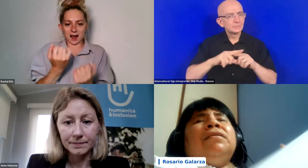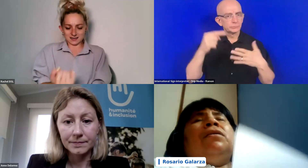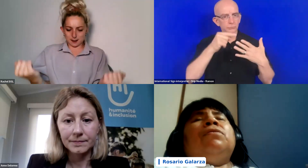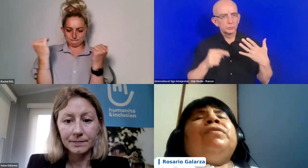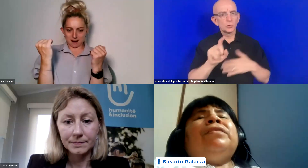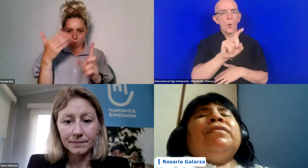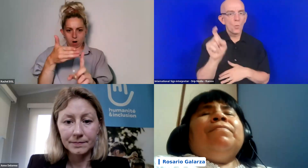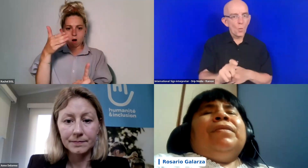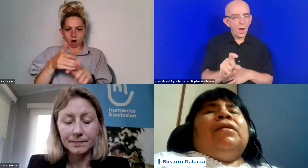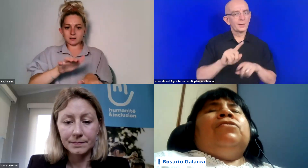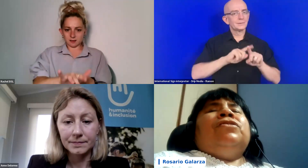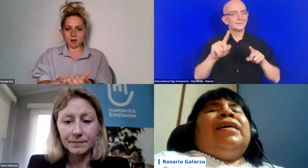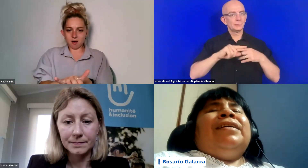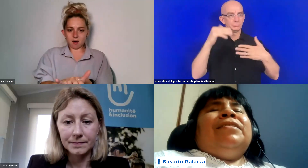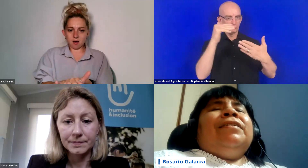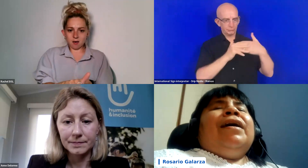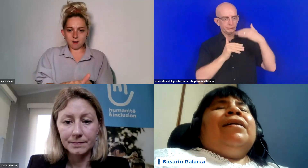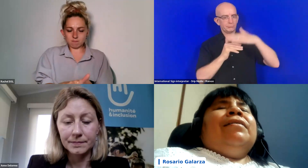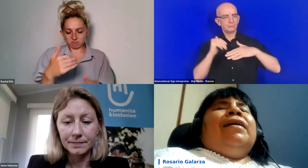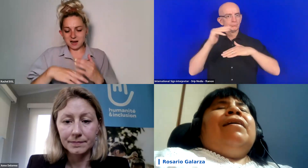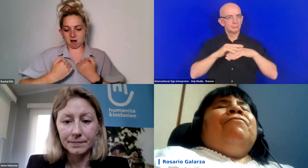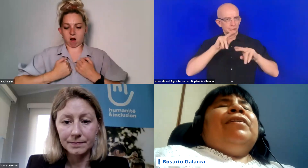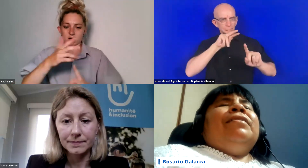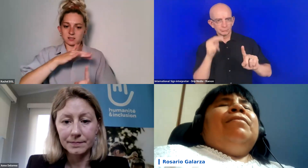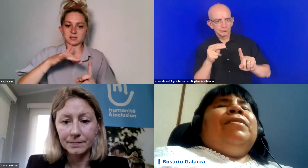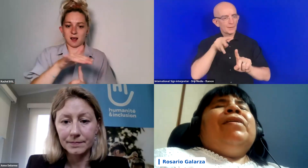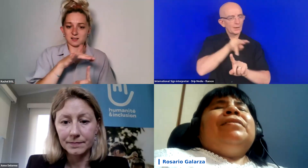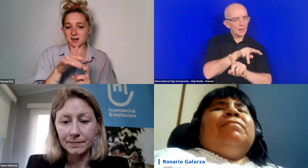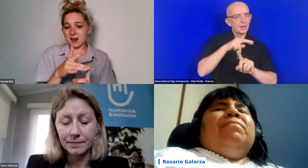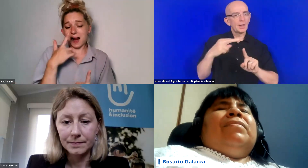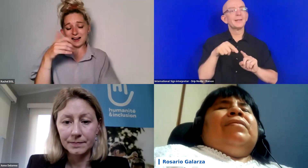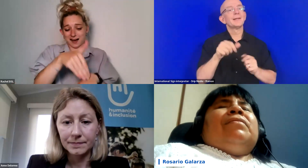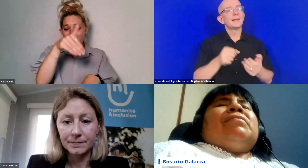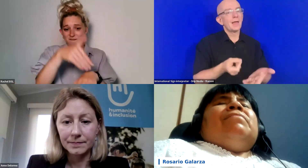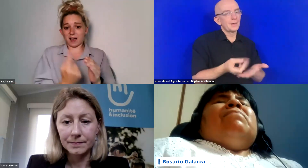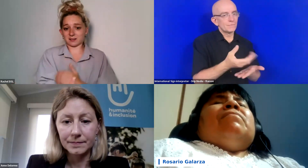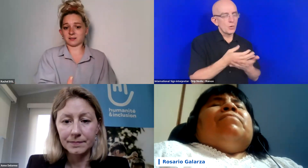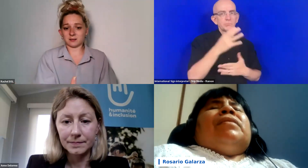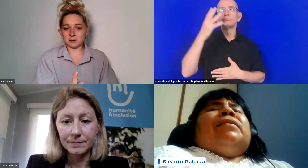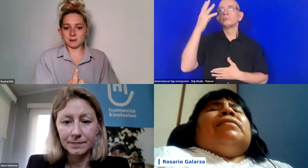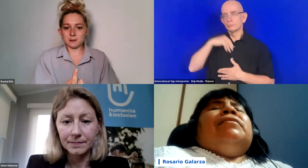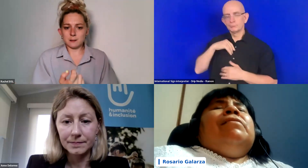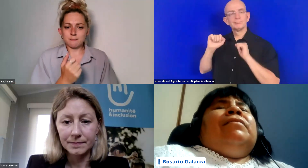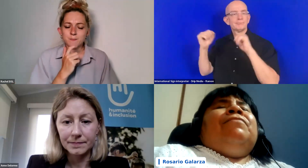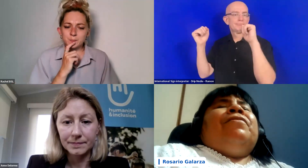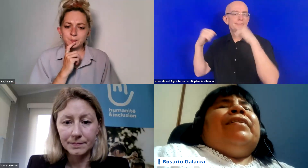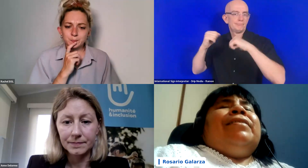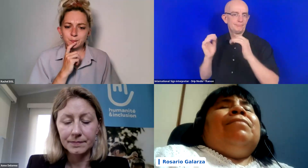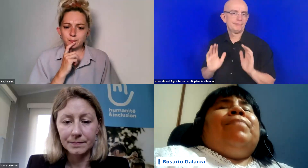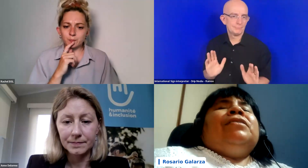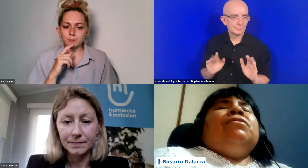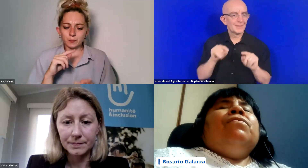exist within society and can affect individuals